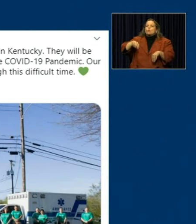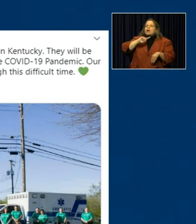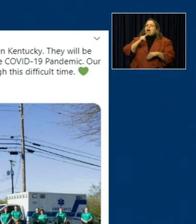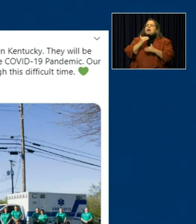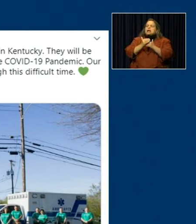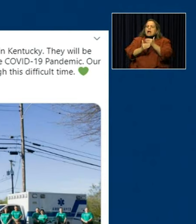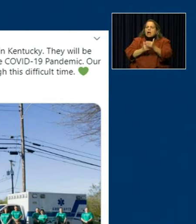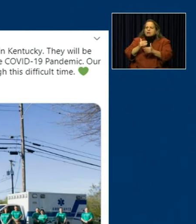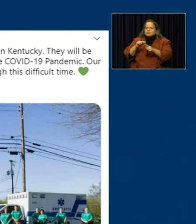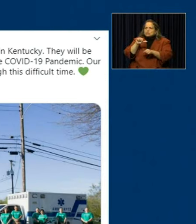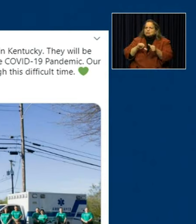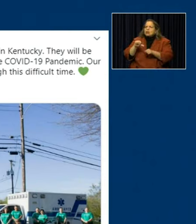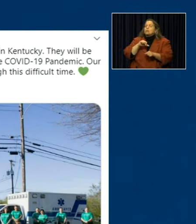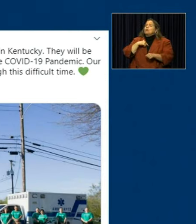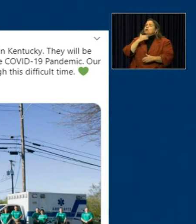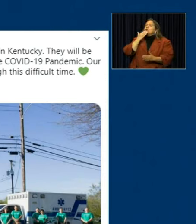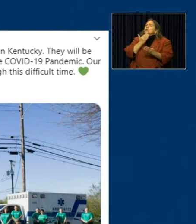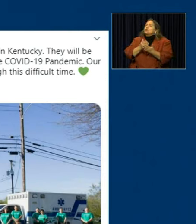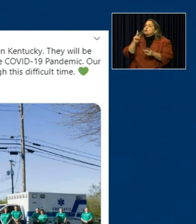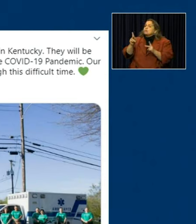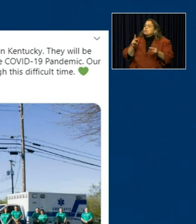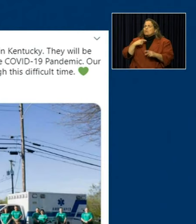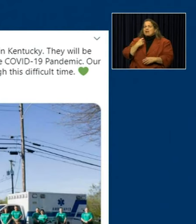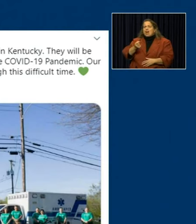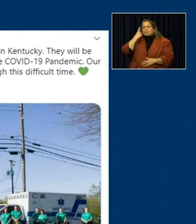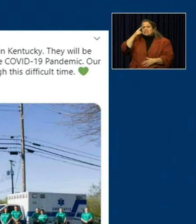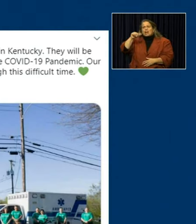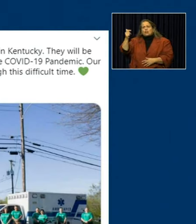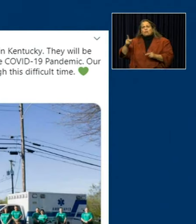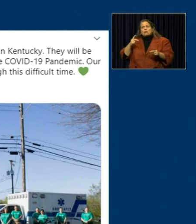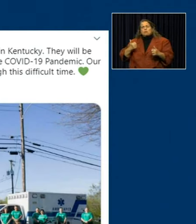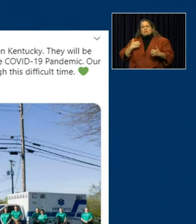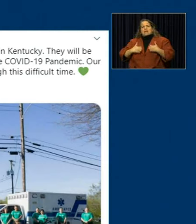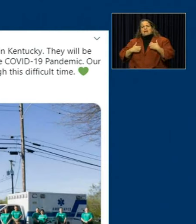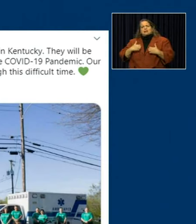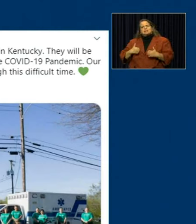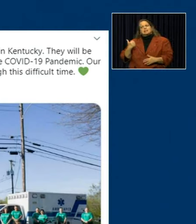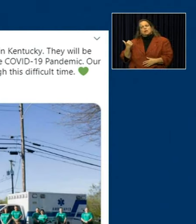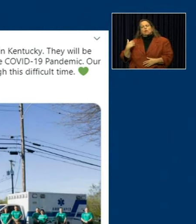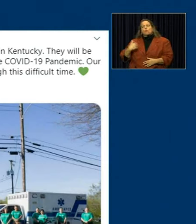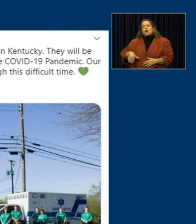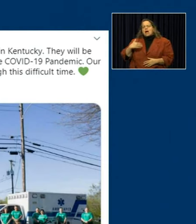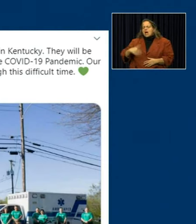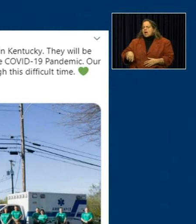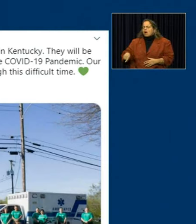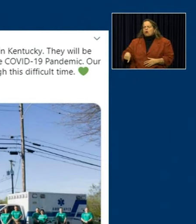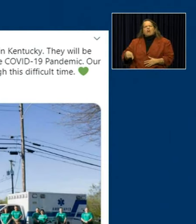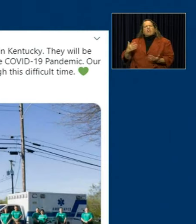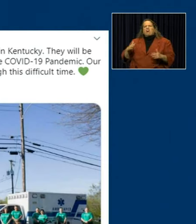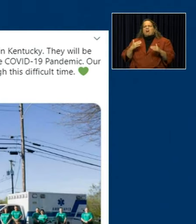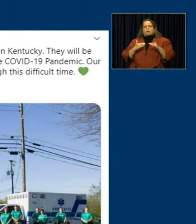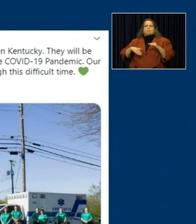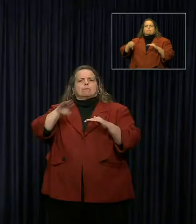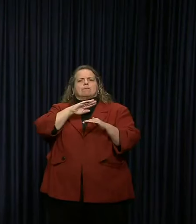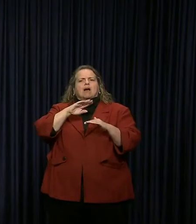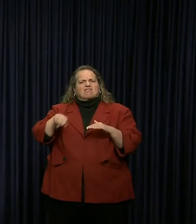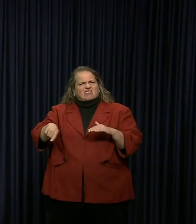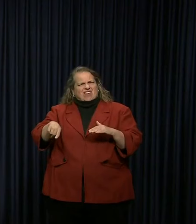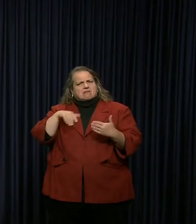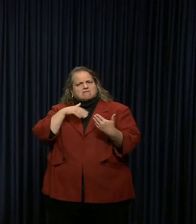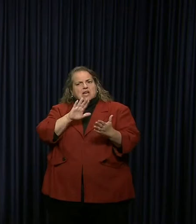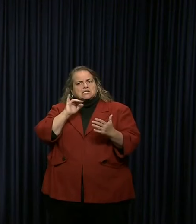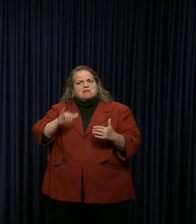people, where we are understanding of other people's anxiety. This is going above and beyond. These are folks that face